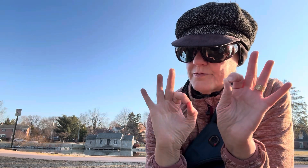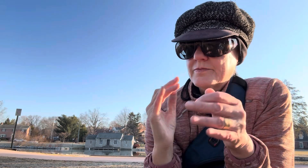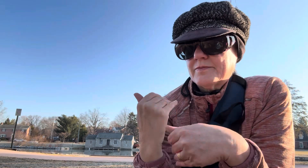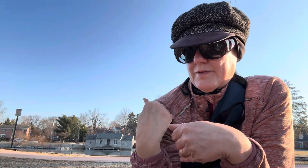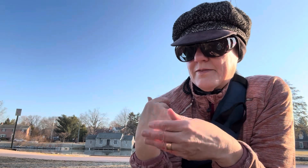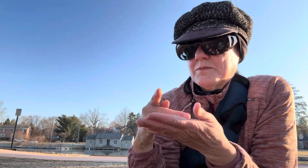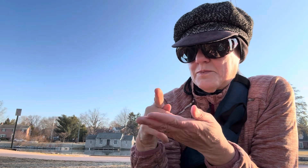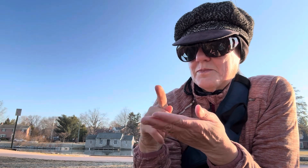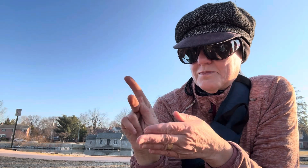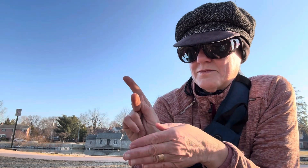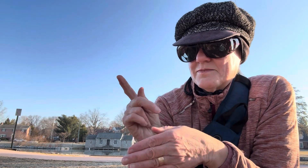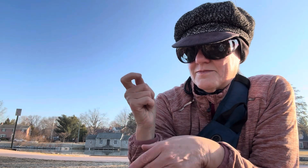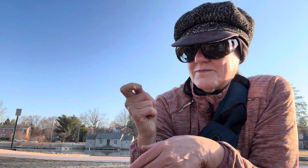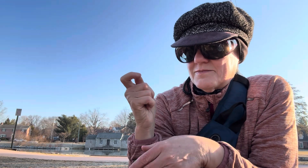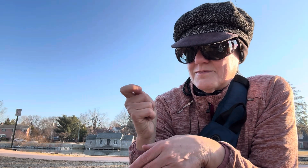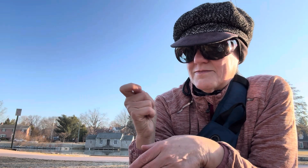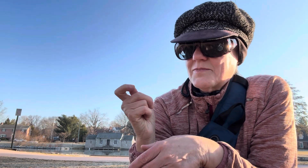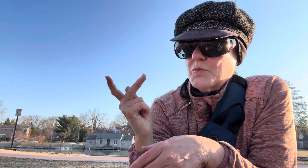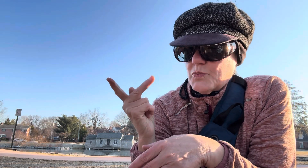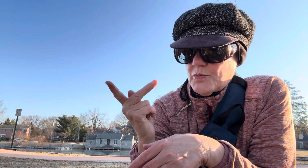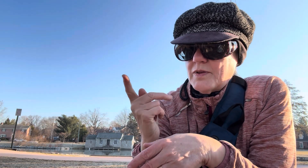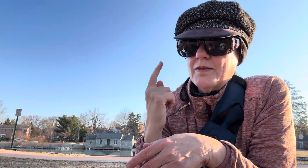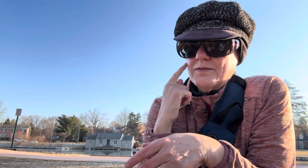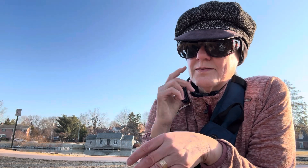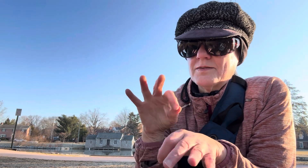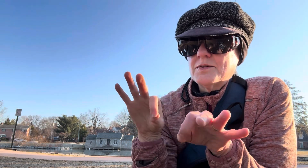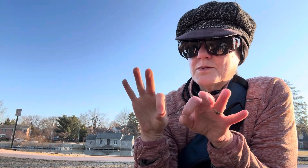Carb Manager. They have a free version, but we do pay for the